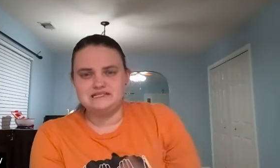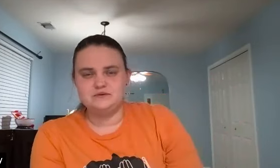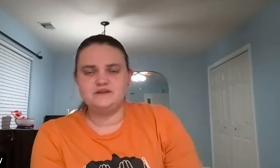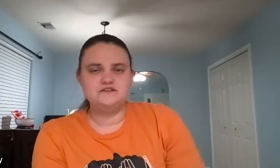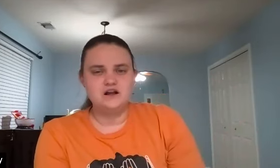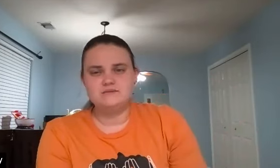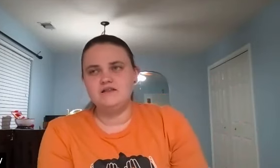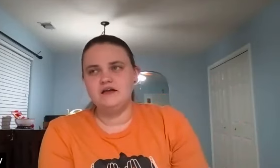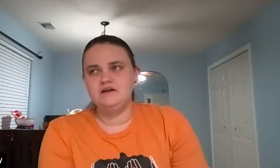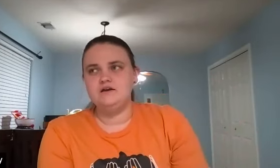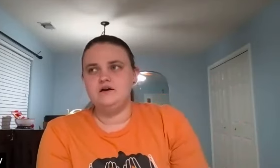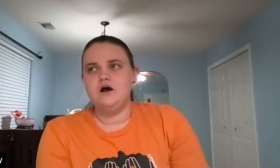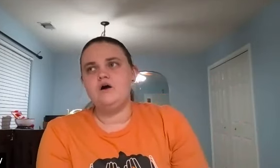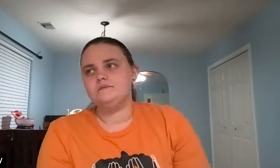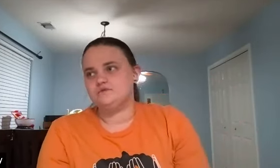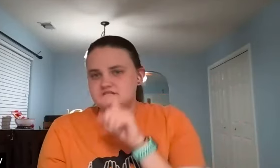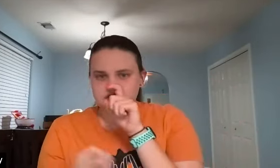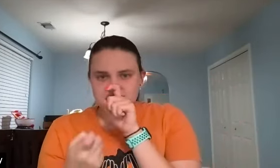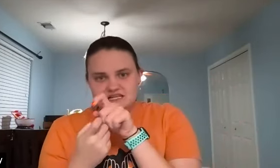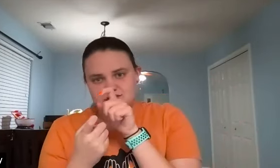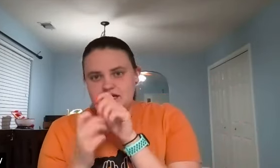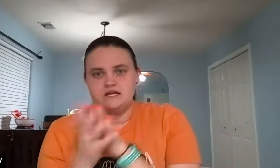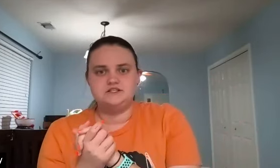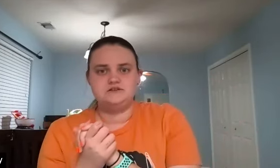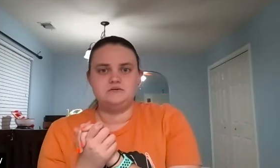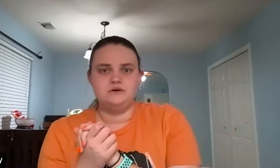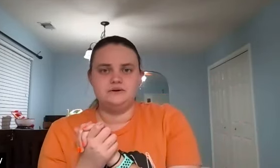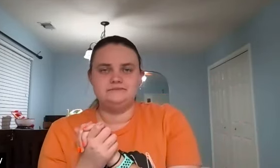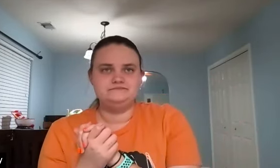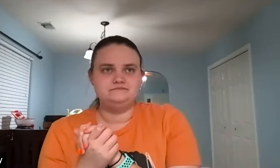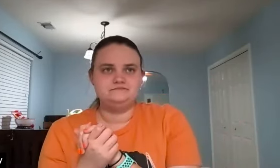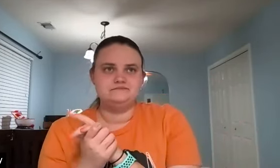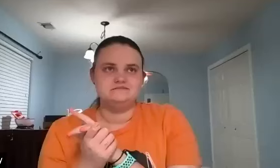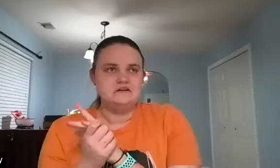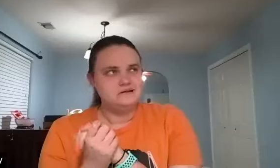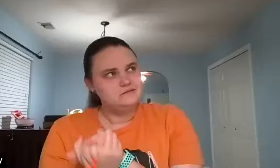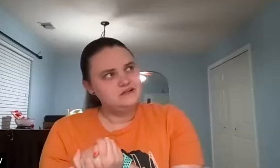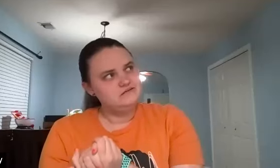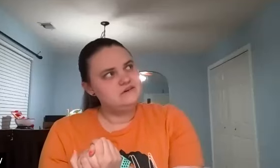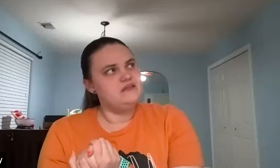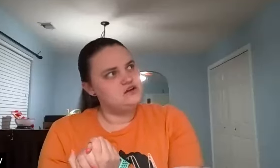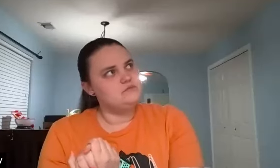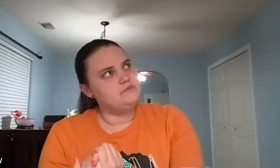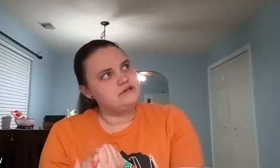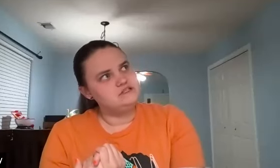deal. But if you're talking about like, oh, I'm dressing as a witch, or that could be a big